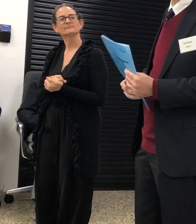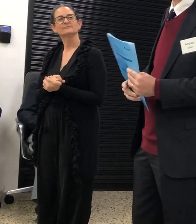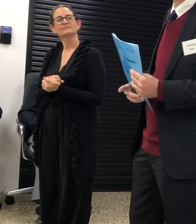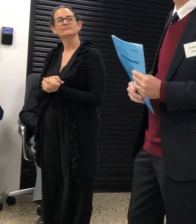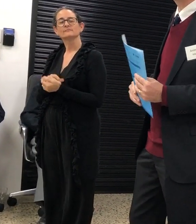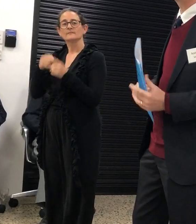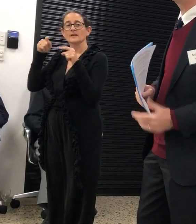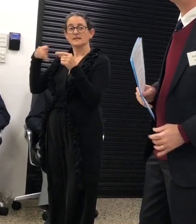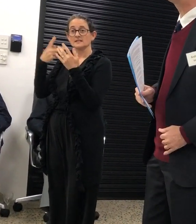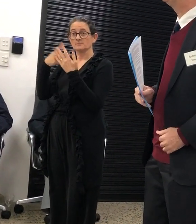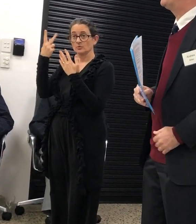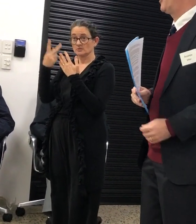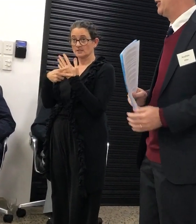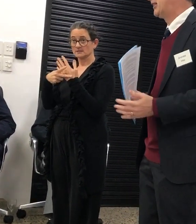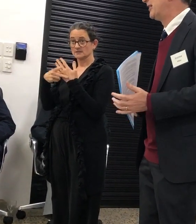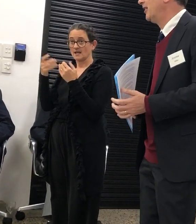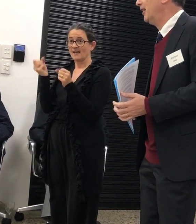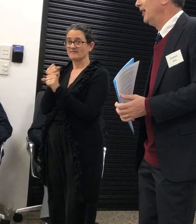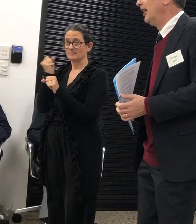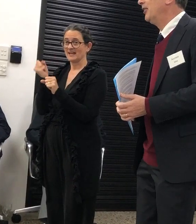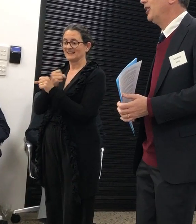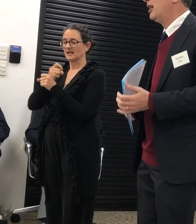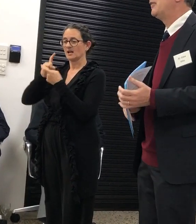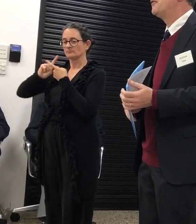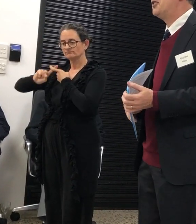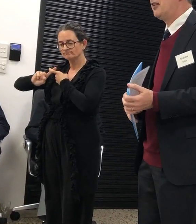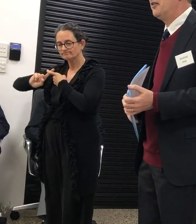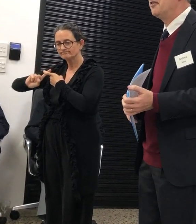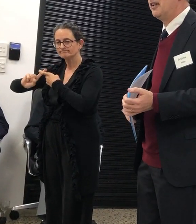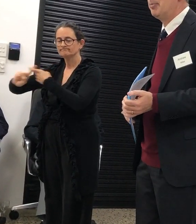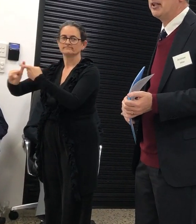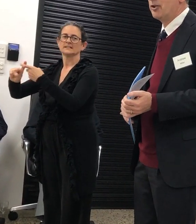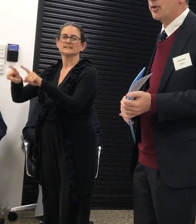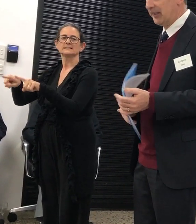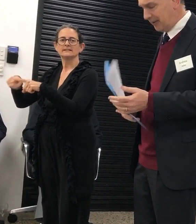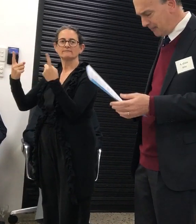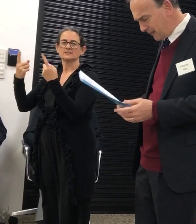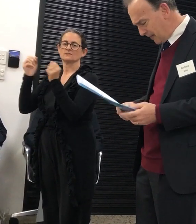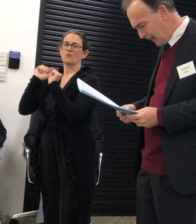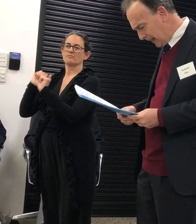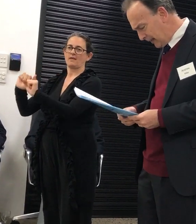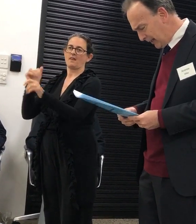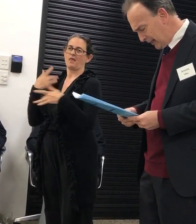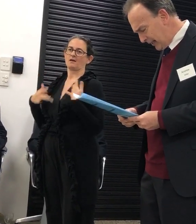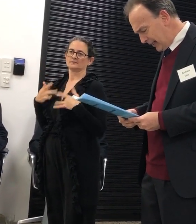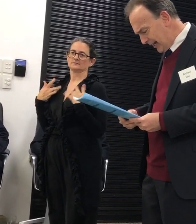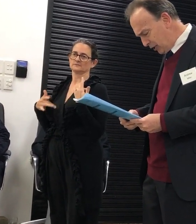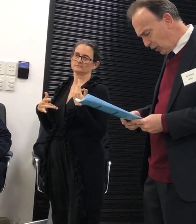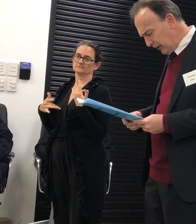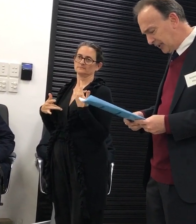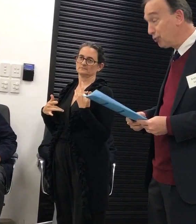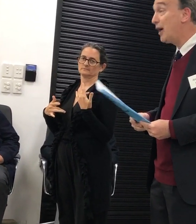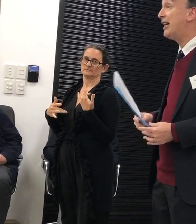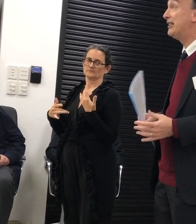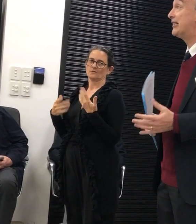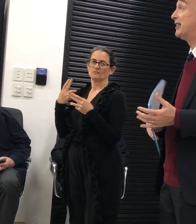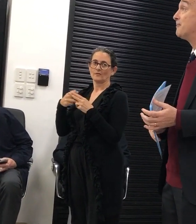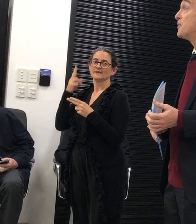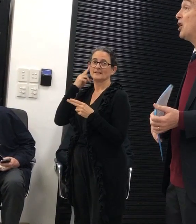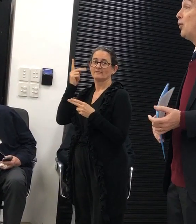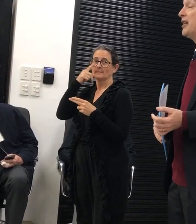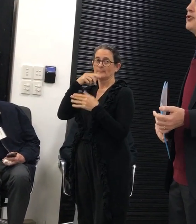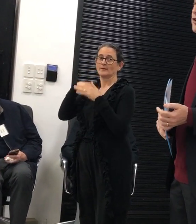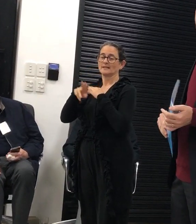These projects have made a lasting difference in the lives of the deaf in developing countries. Our goal is to